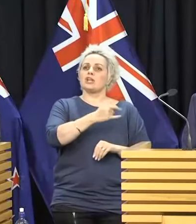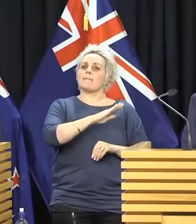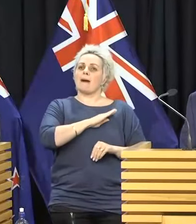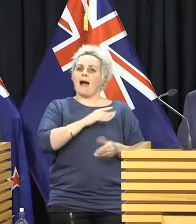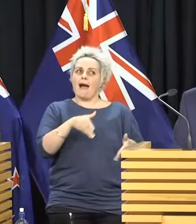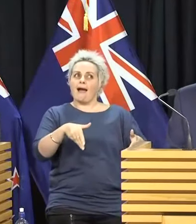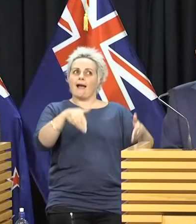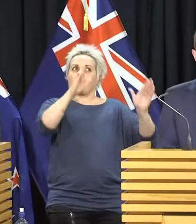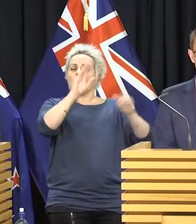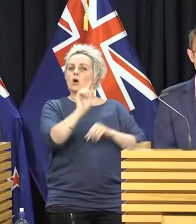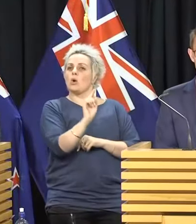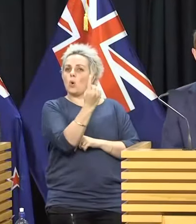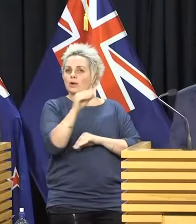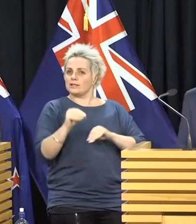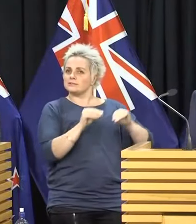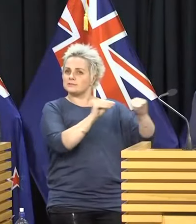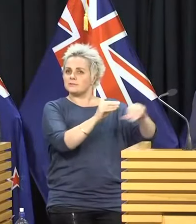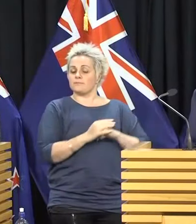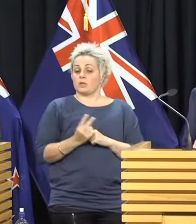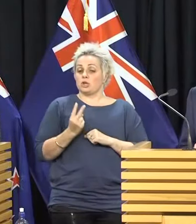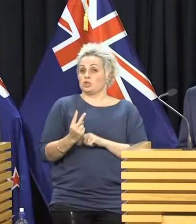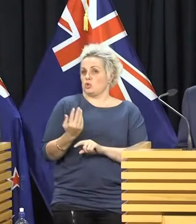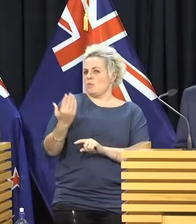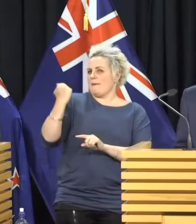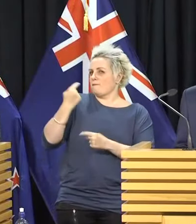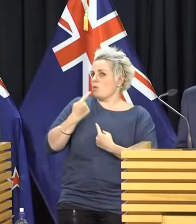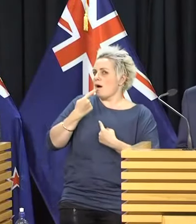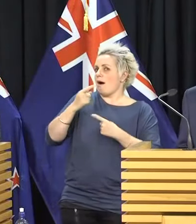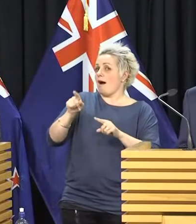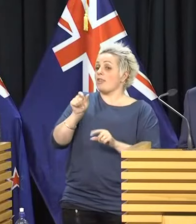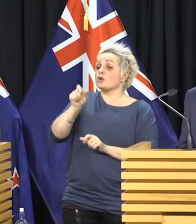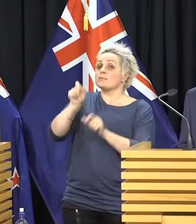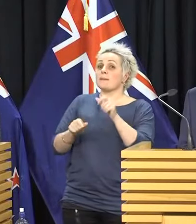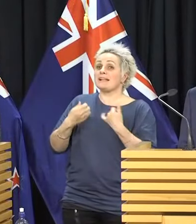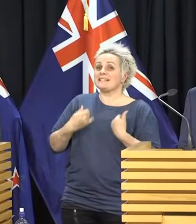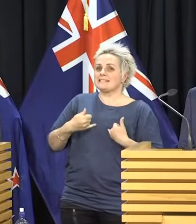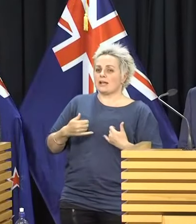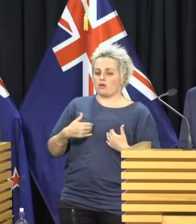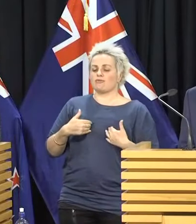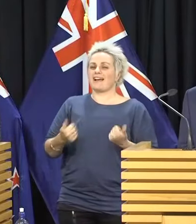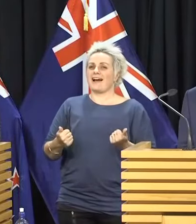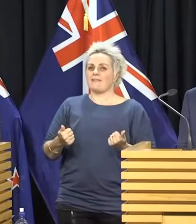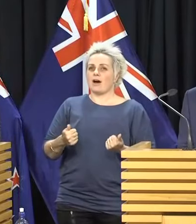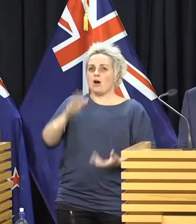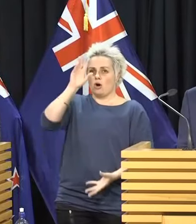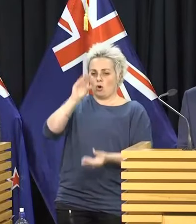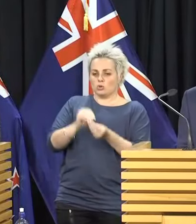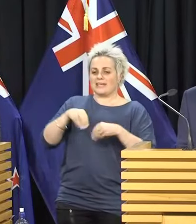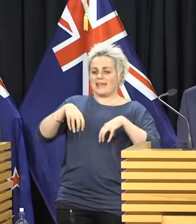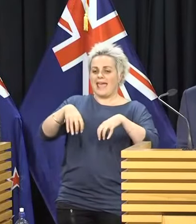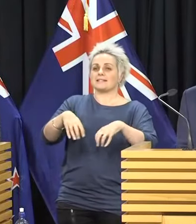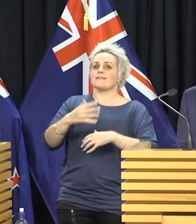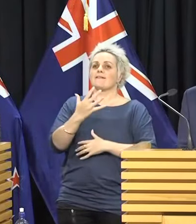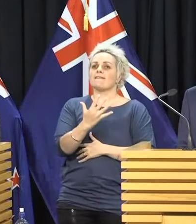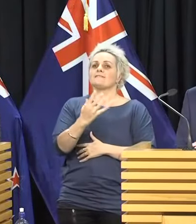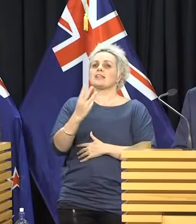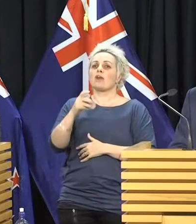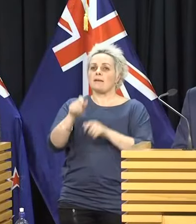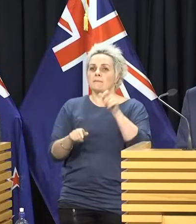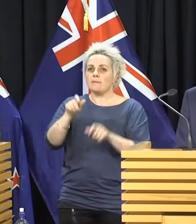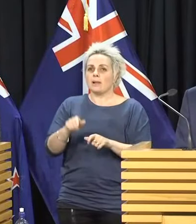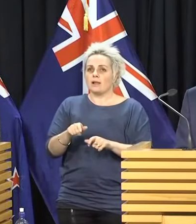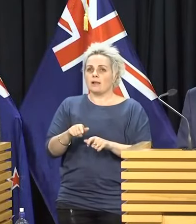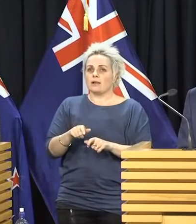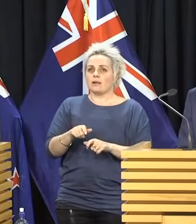Auckland. 2 previously reported cases have now recovered, and our total number of active cases is now 53. And our total number